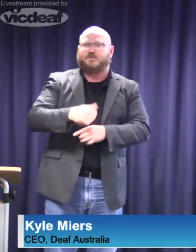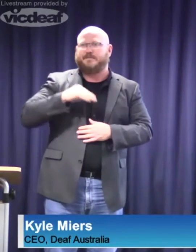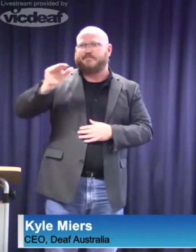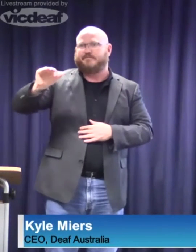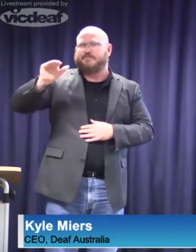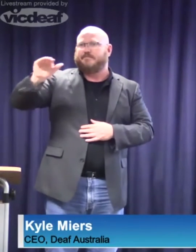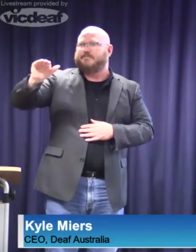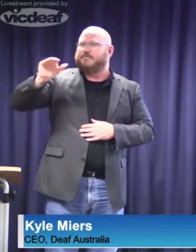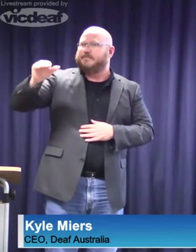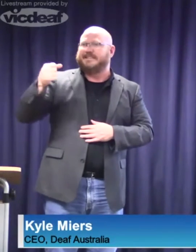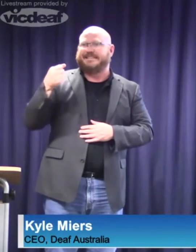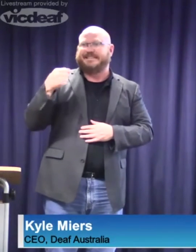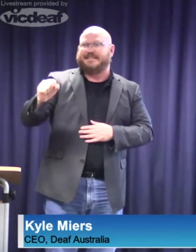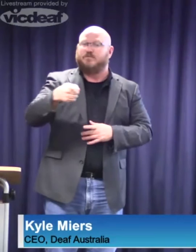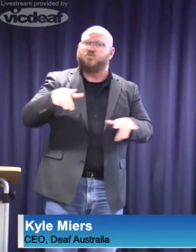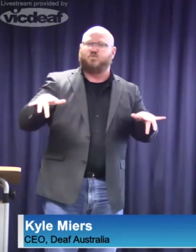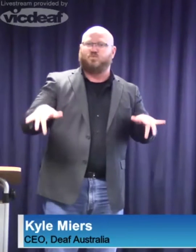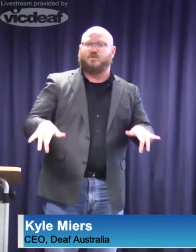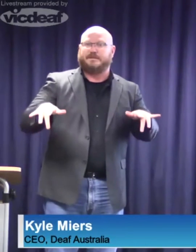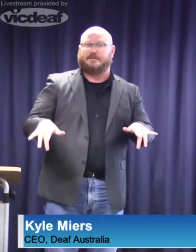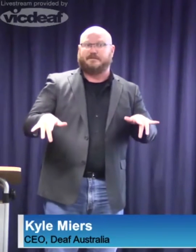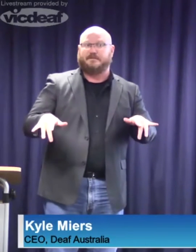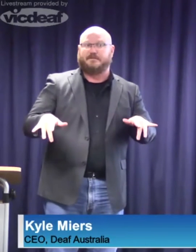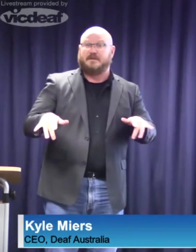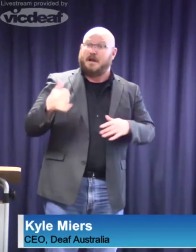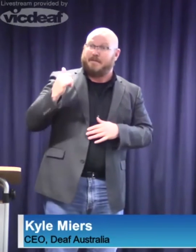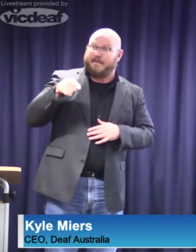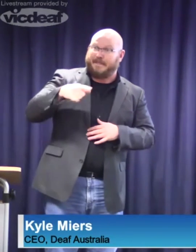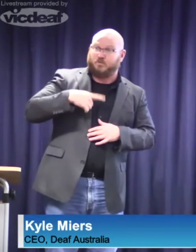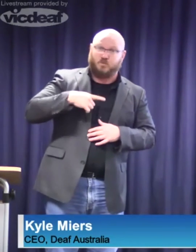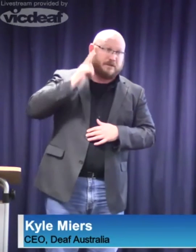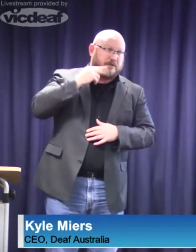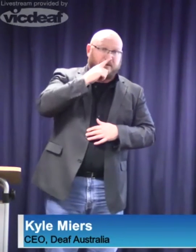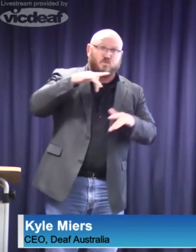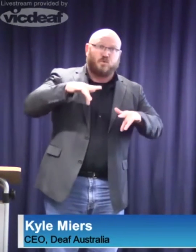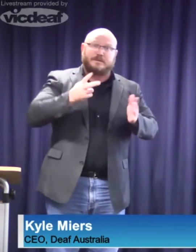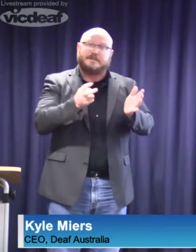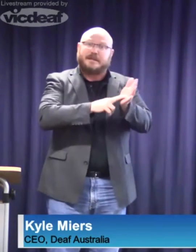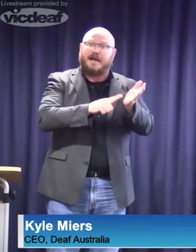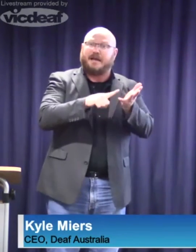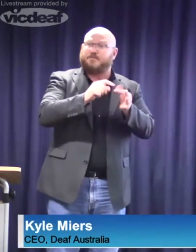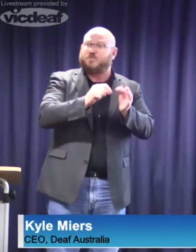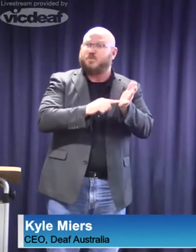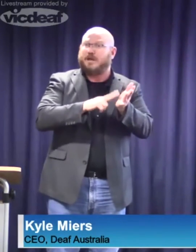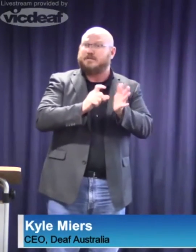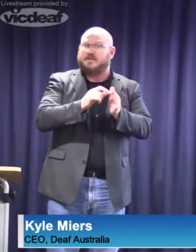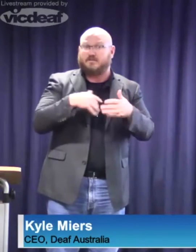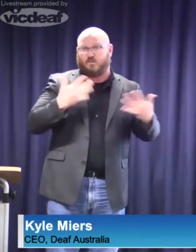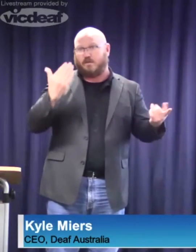and time again to every 6 weeks, in fact, to please translate their information into